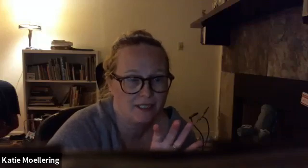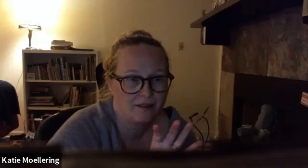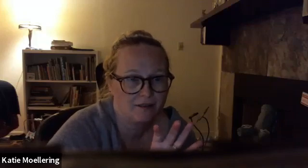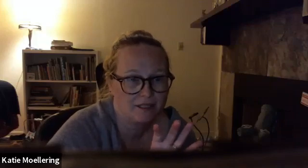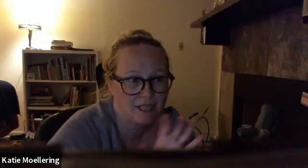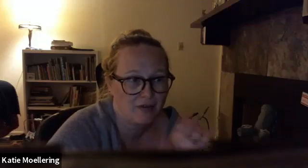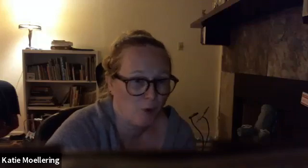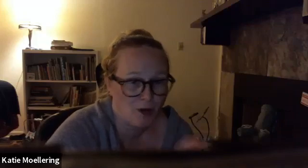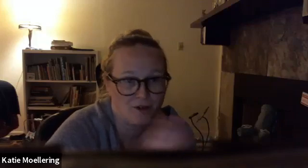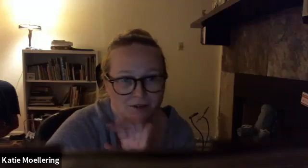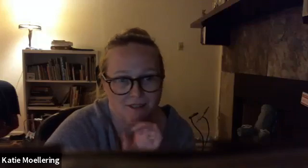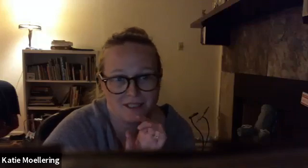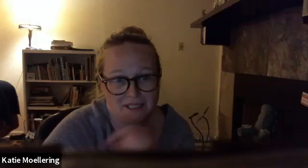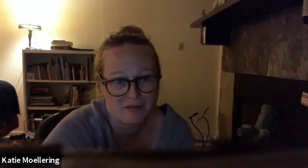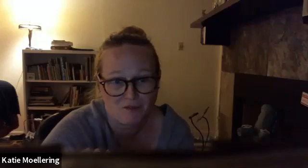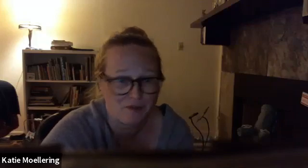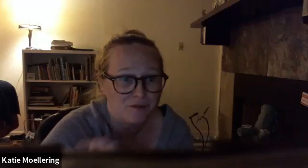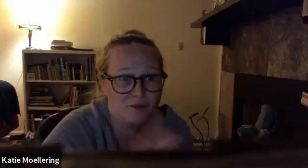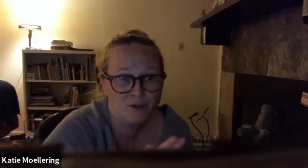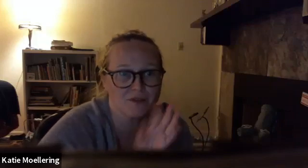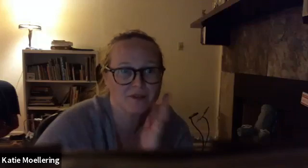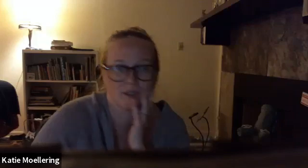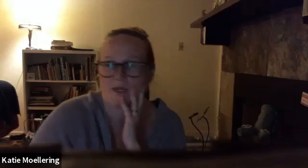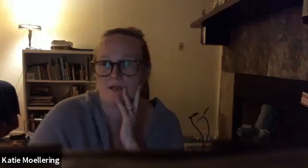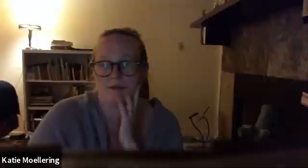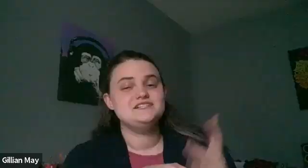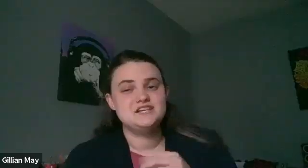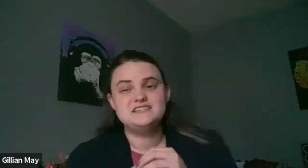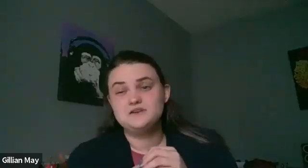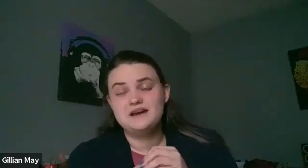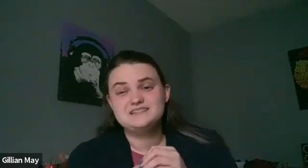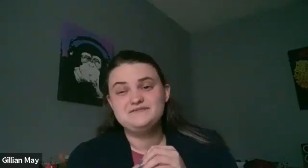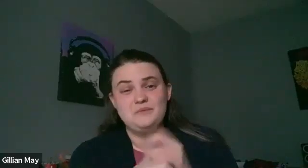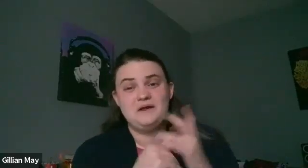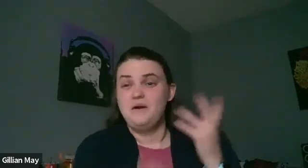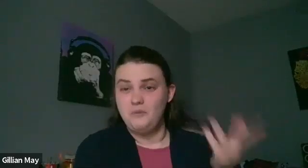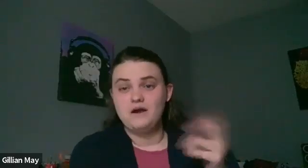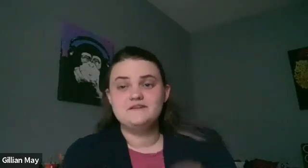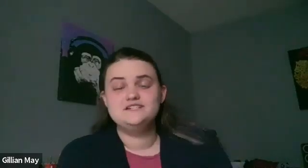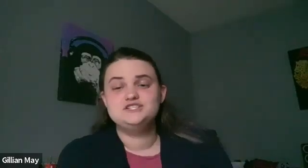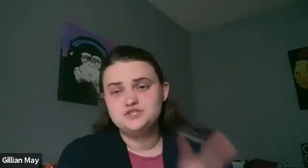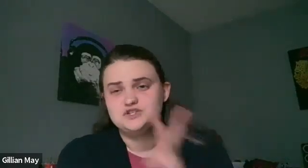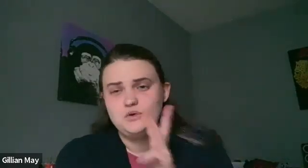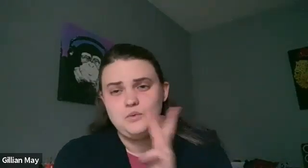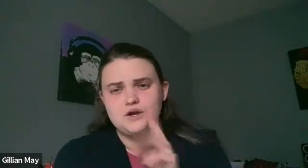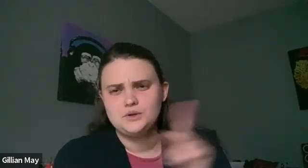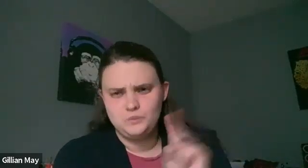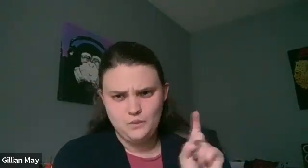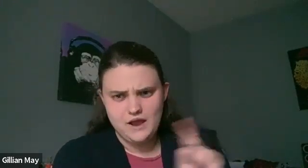it the sign for water and then a sign for fountain, or okay? It is just, if you're asking for where a water fountain is, you would just go water